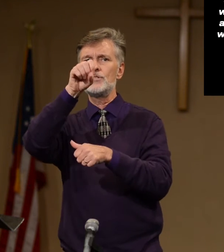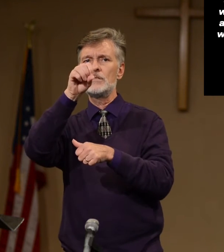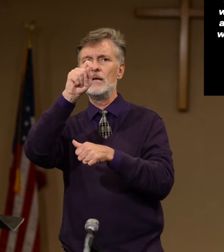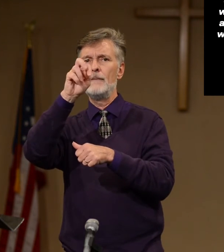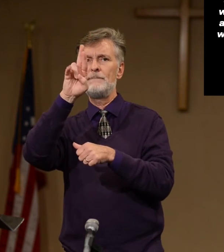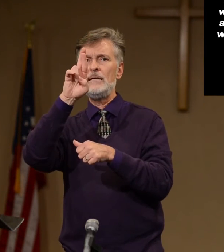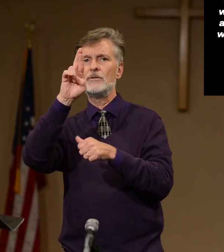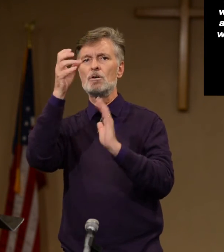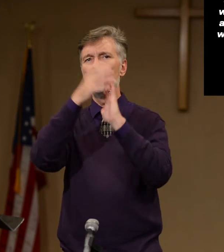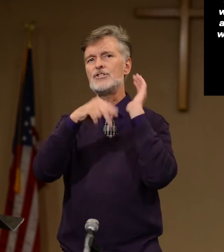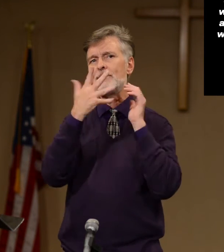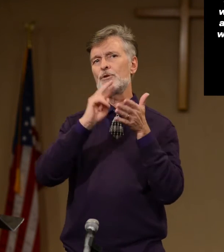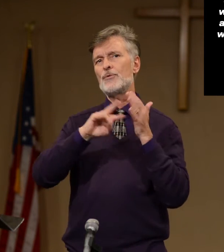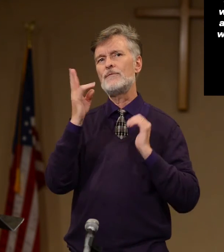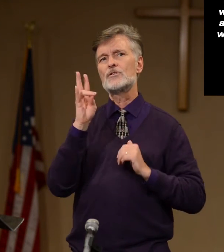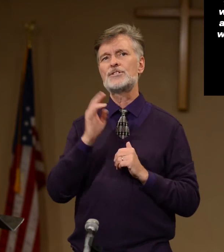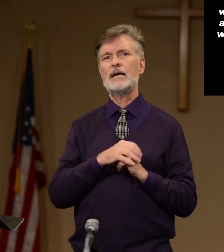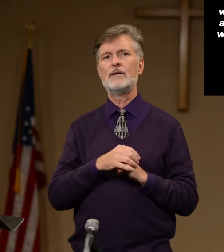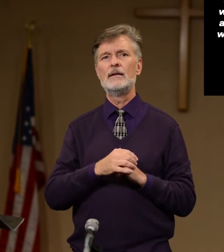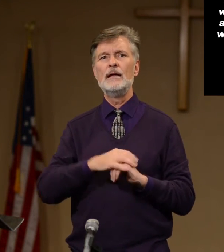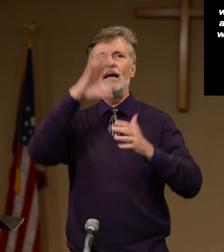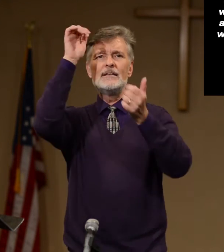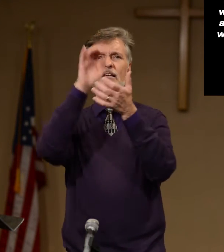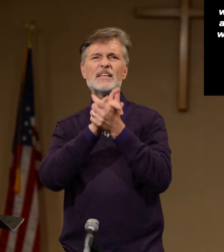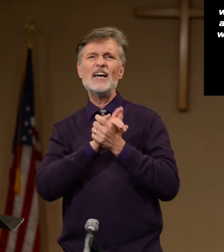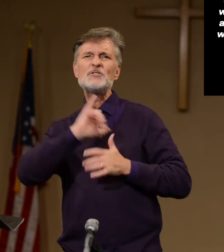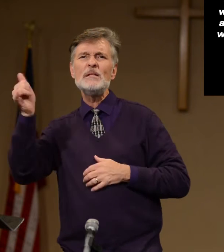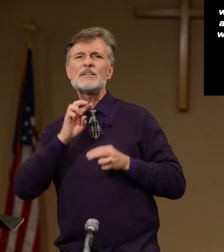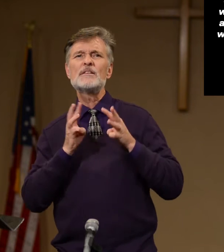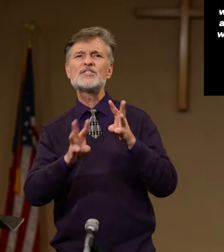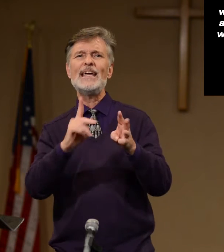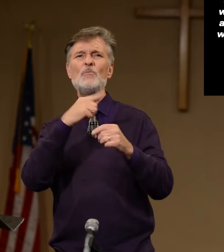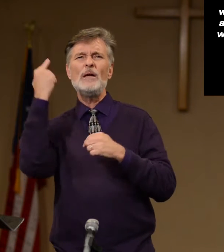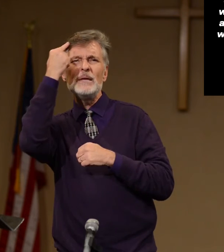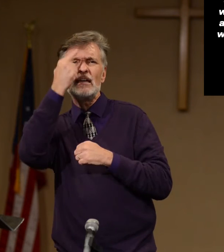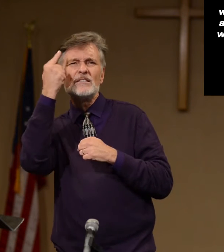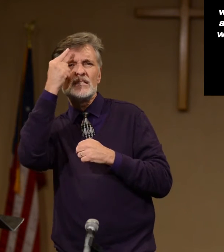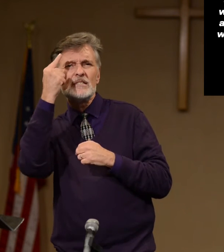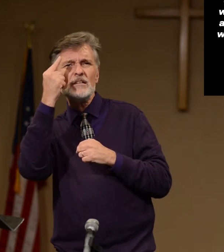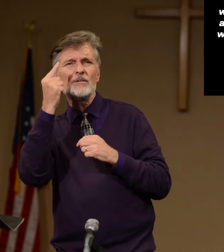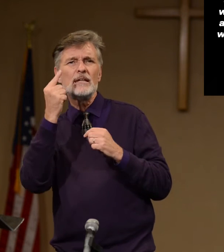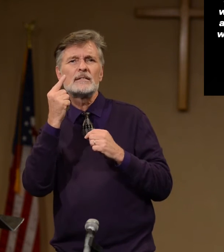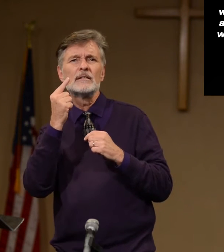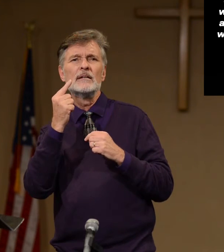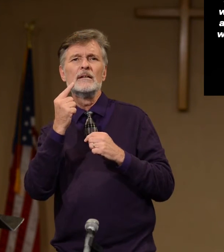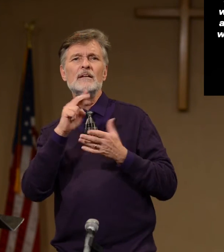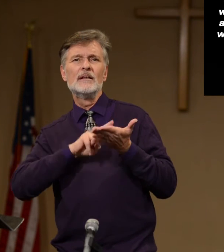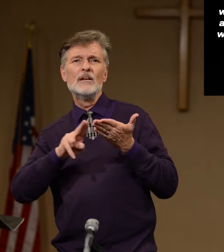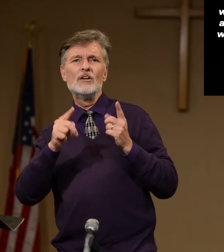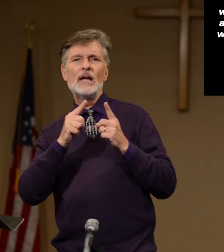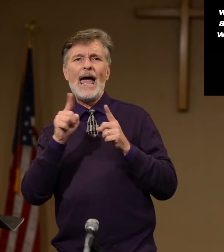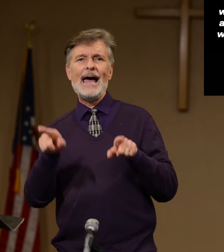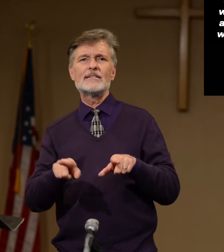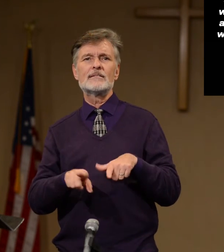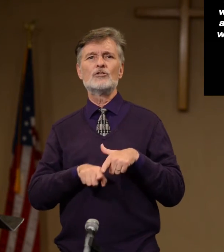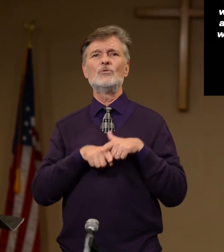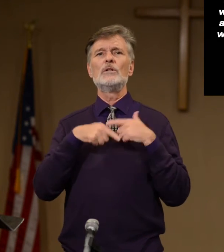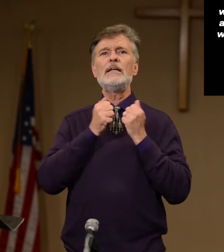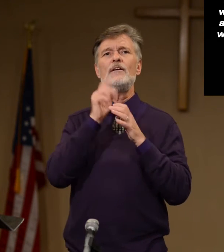1 Peter chapter 3, verse 7. It says, husbands, in the same way, be considerate as you live